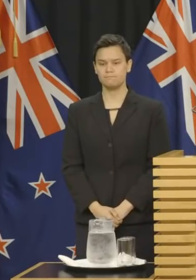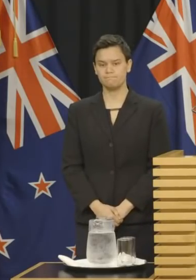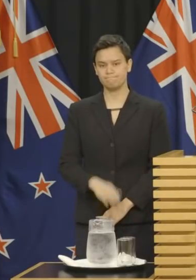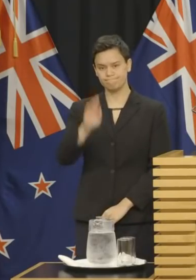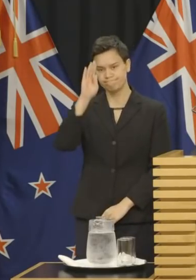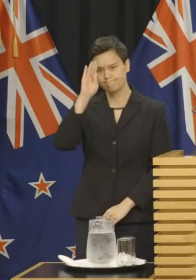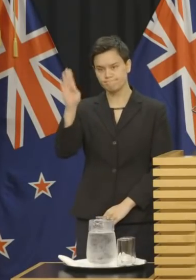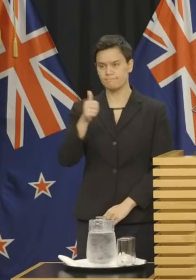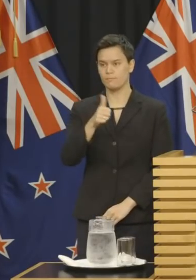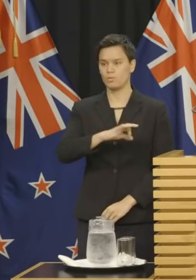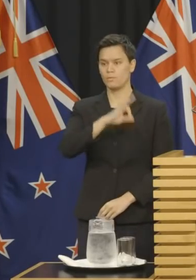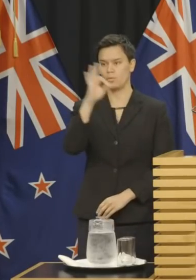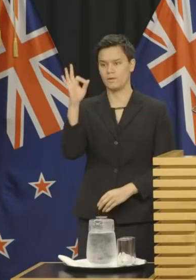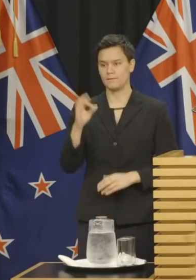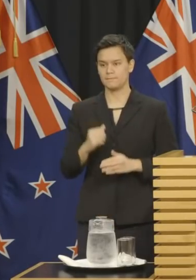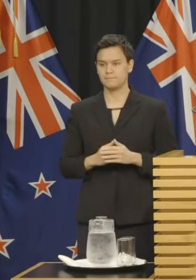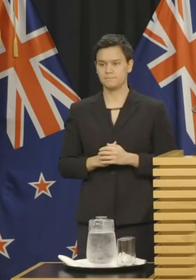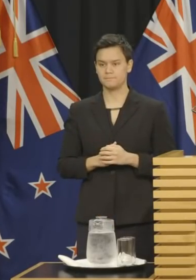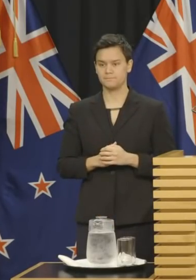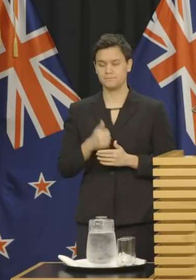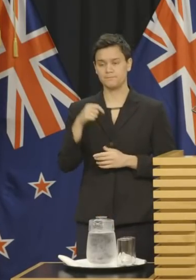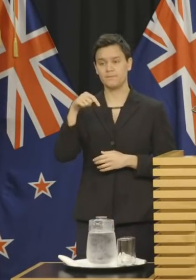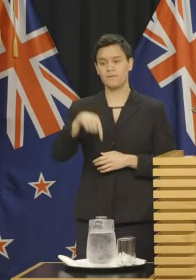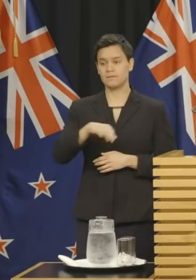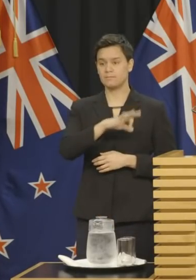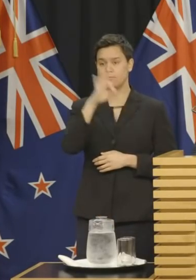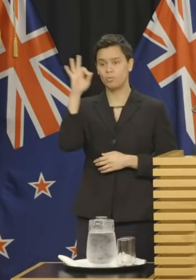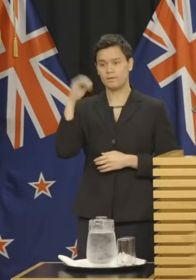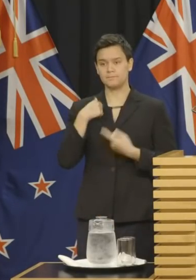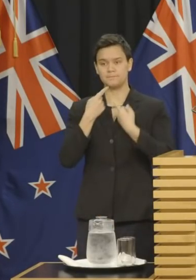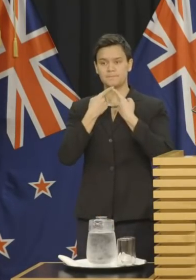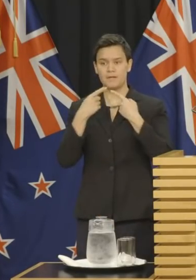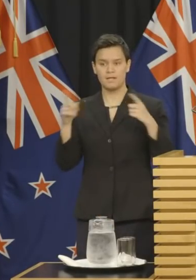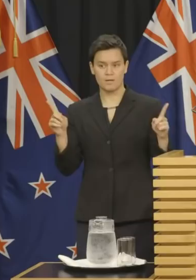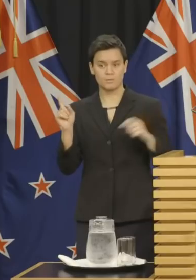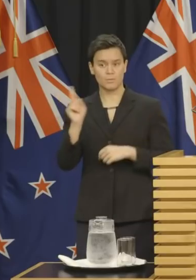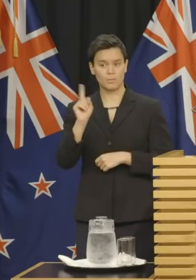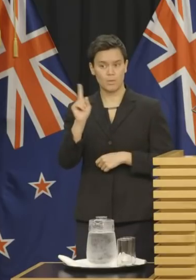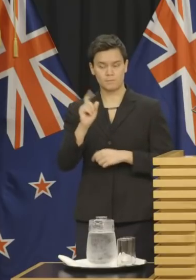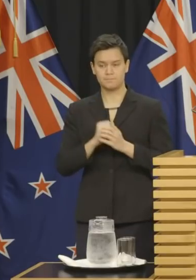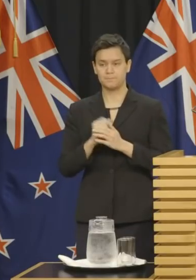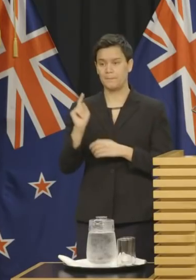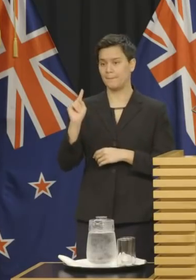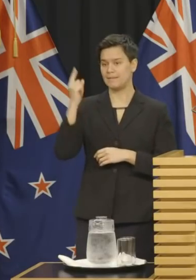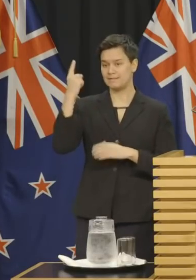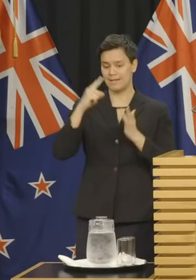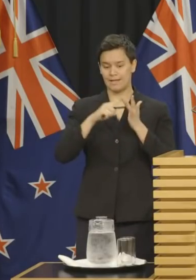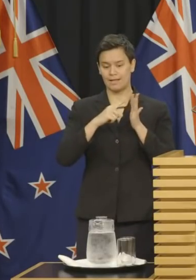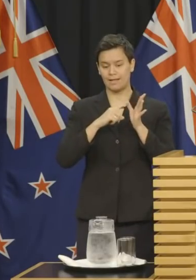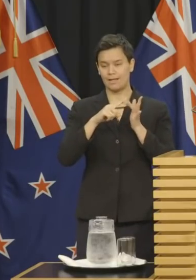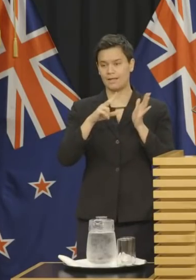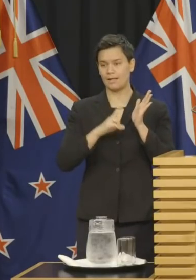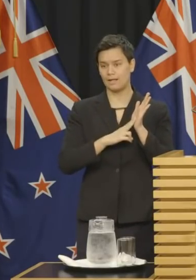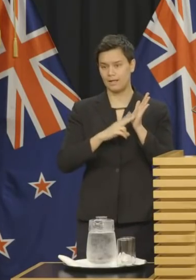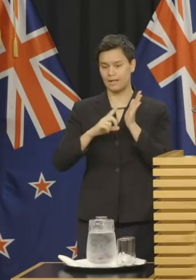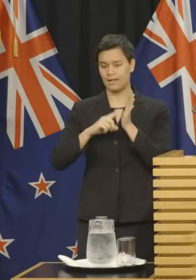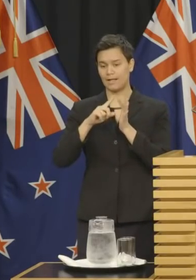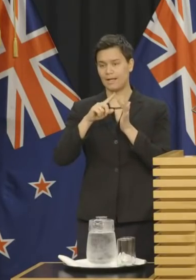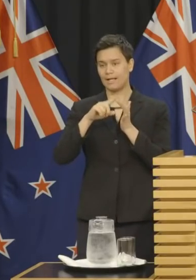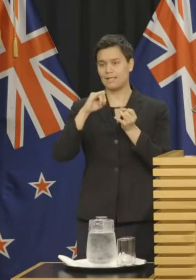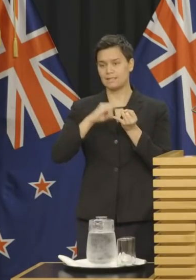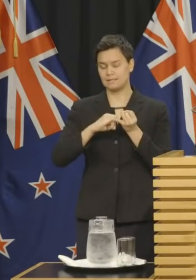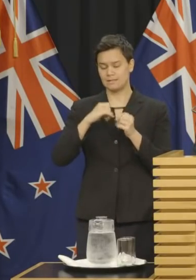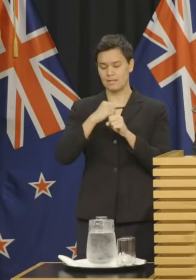Kia ora koutou and good morning. This morning I am announcing that I have dismissed Minister Ian Lees-Galloway as a